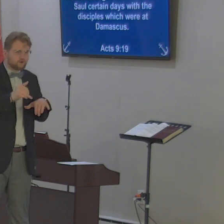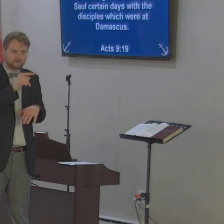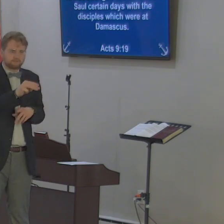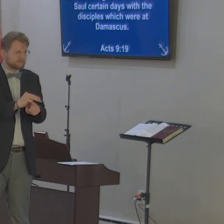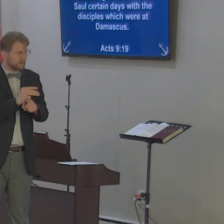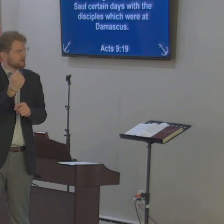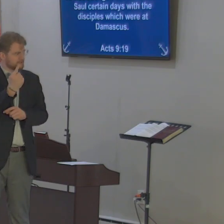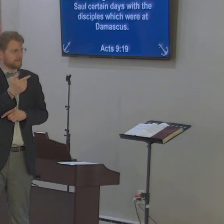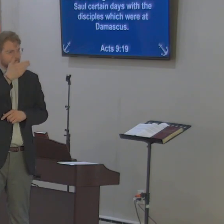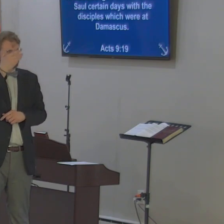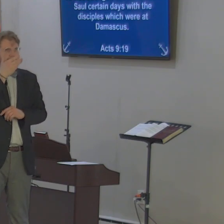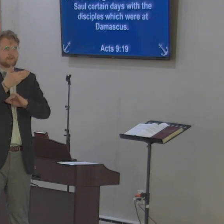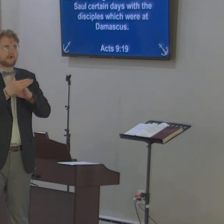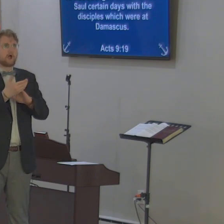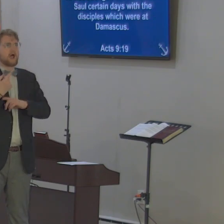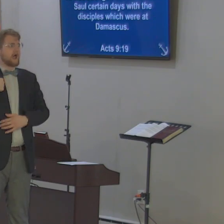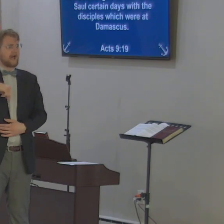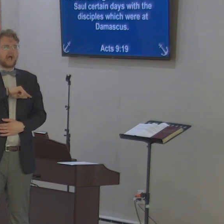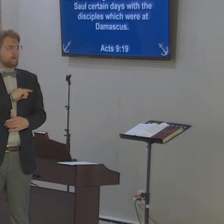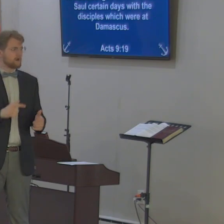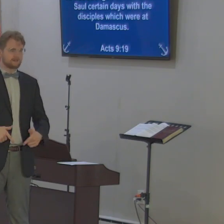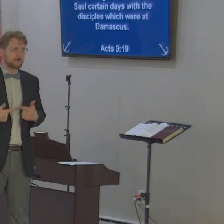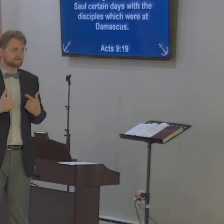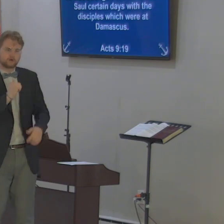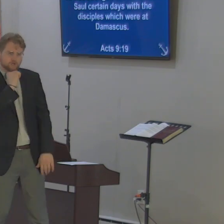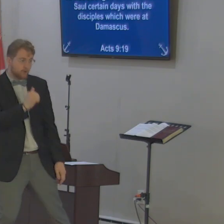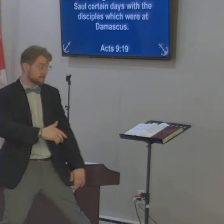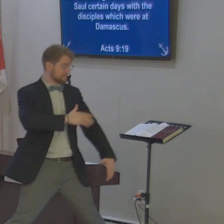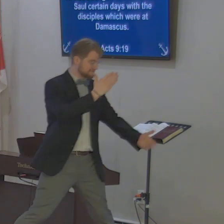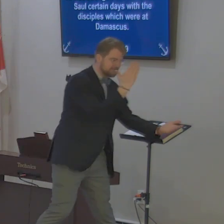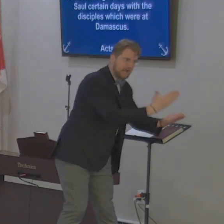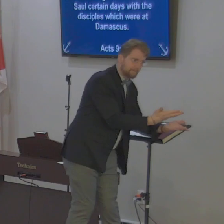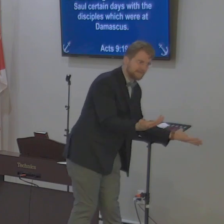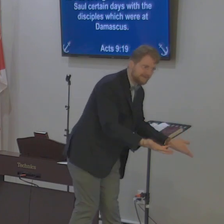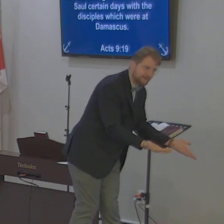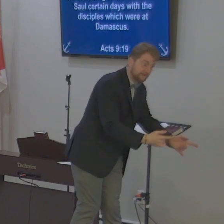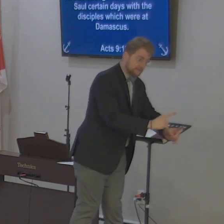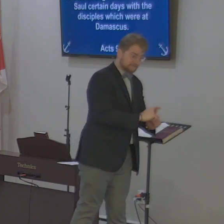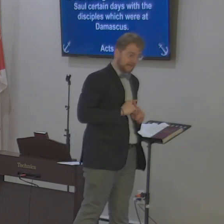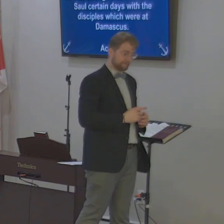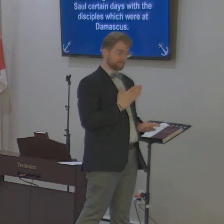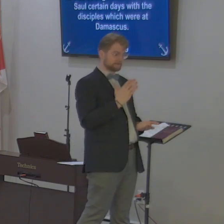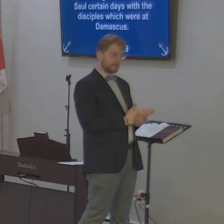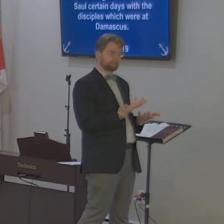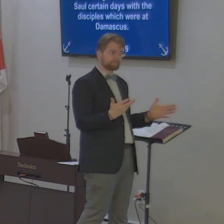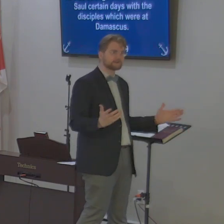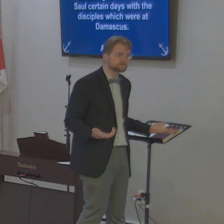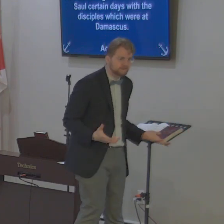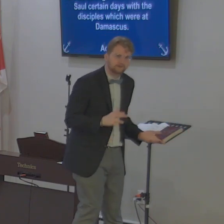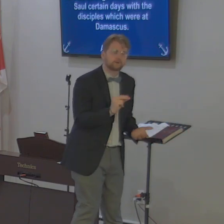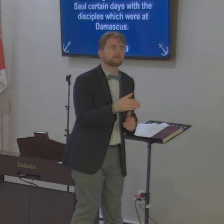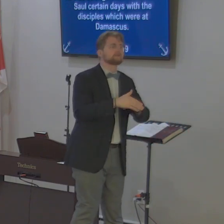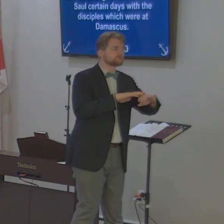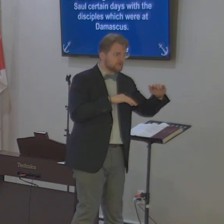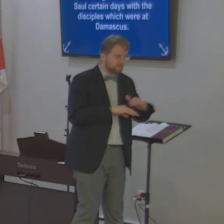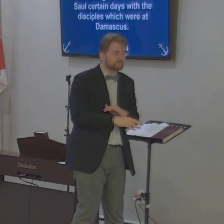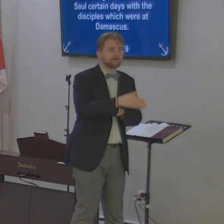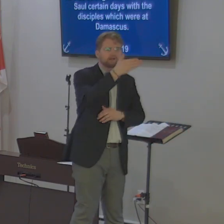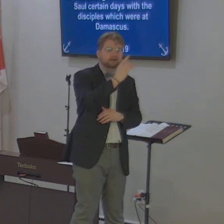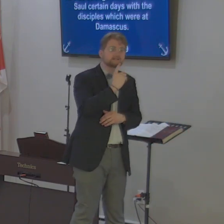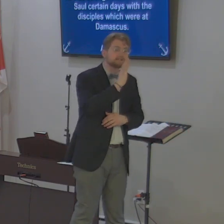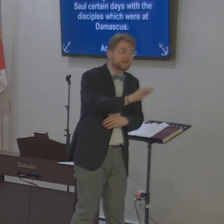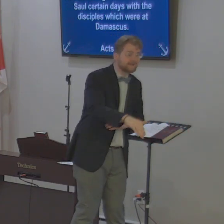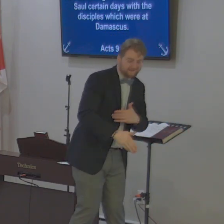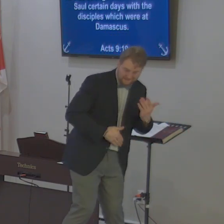I'm saying is our lives don't stop. And there's comfort in the conviction of the Spirit of God that he says, keep going,